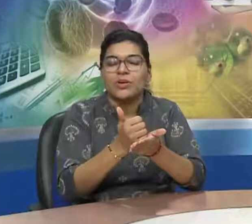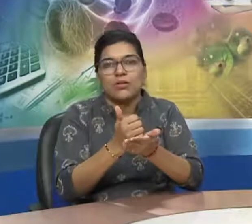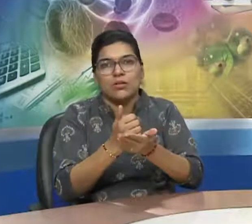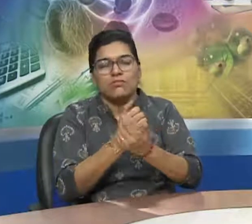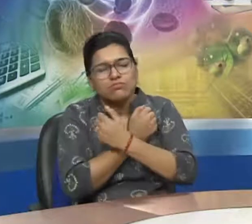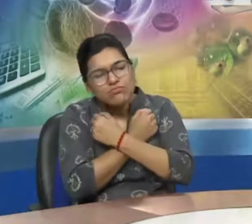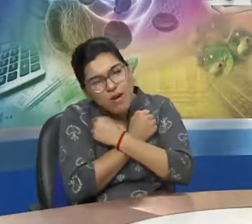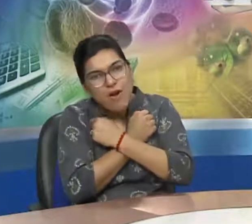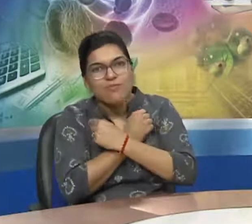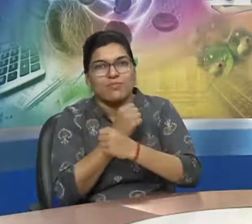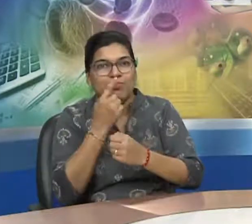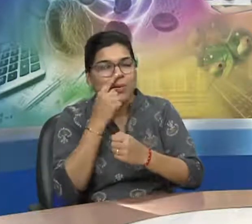But